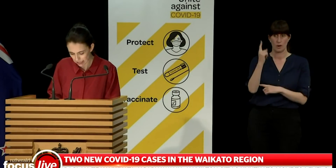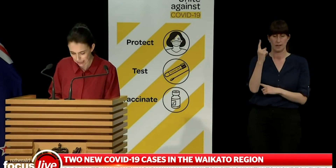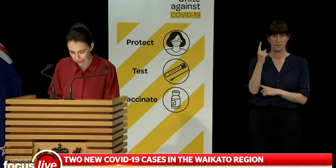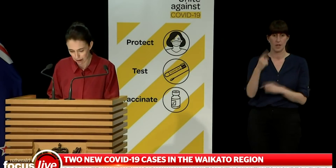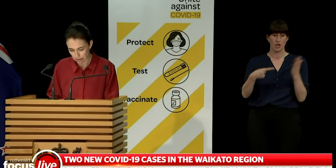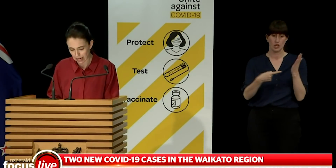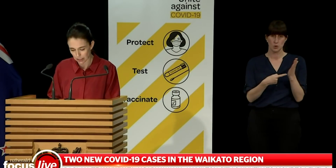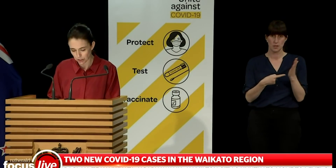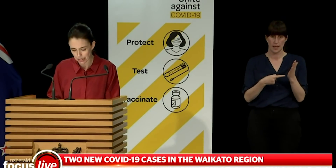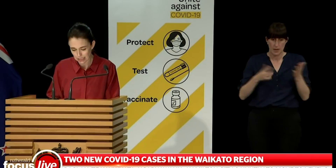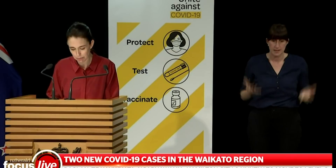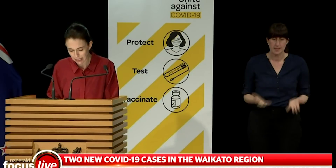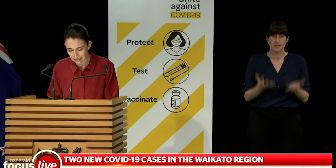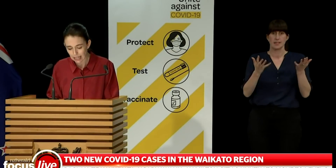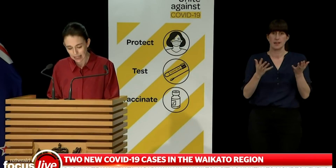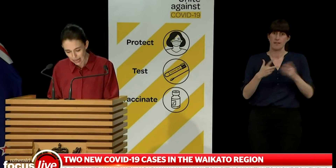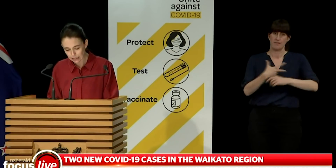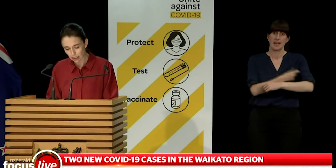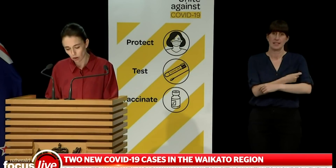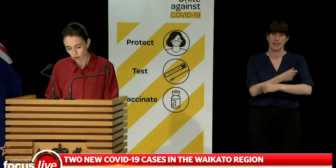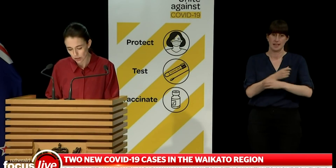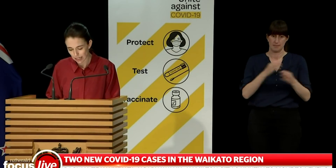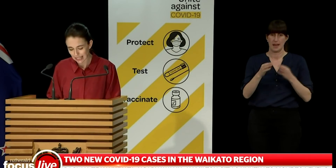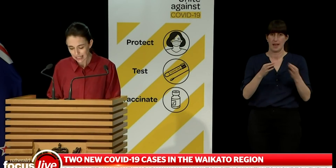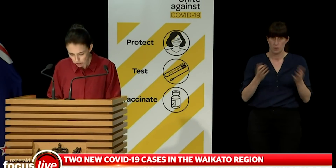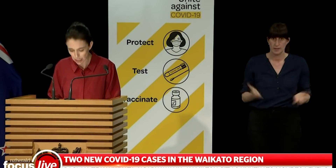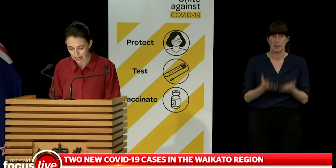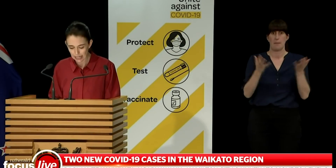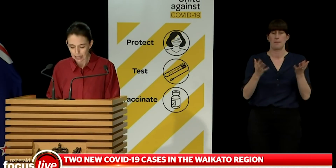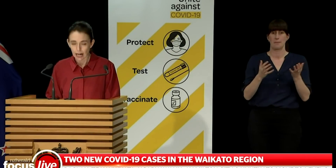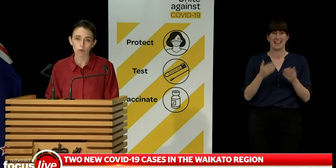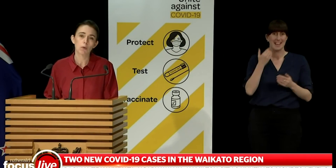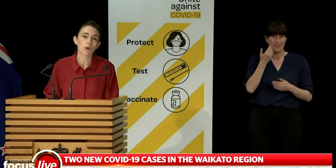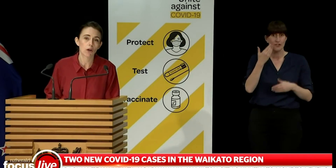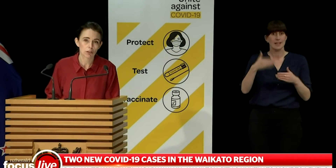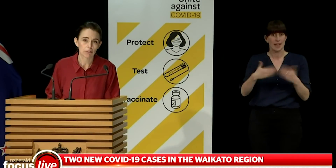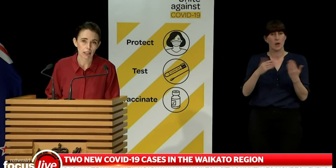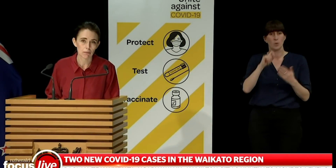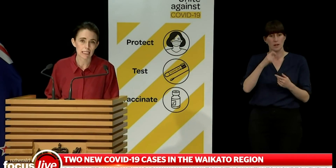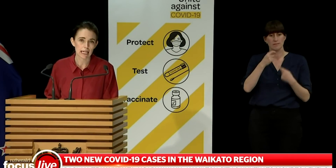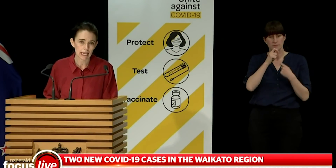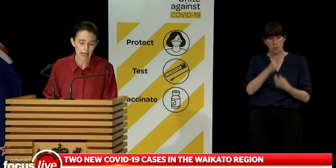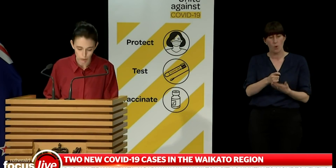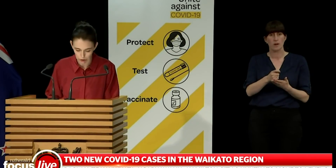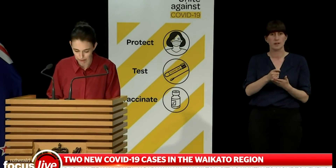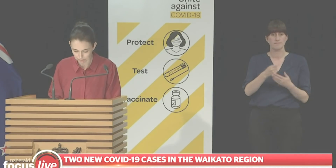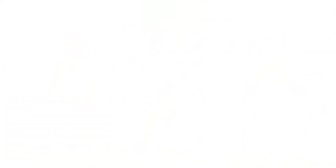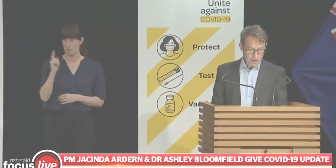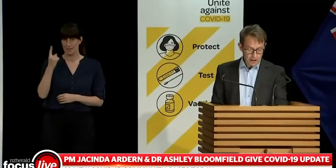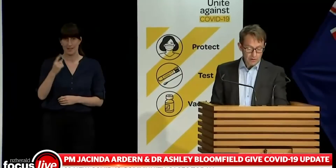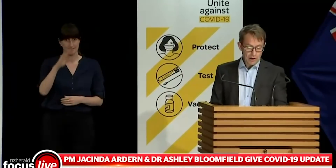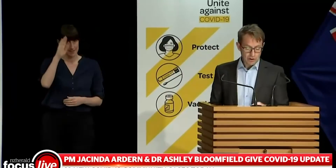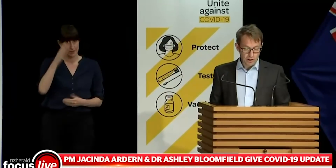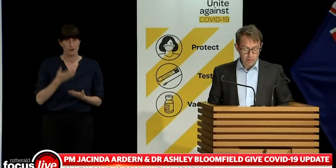in our vaccine campaign, and you can expect that alongside each day our reporting on developments in Hamilton.